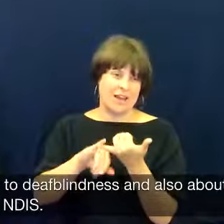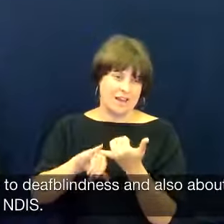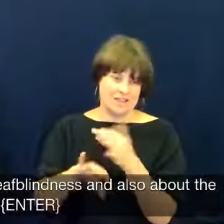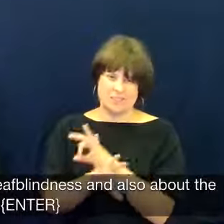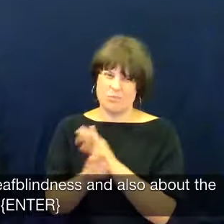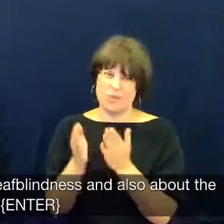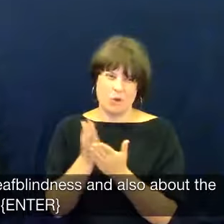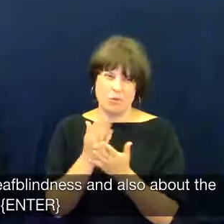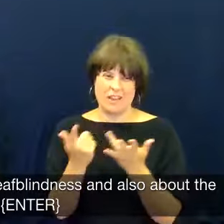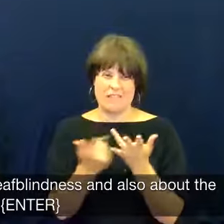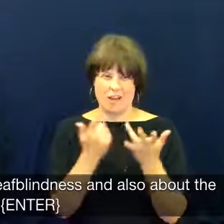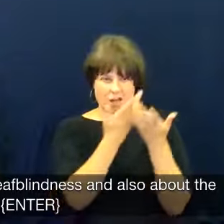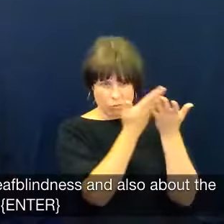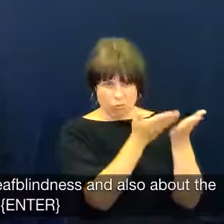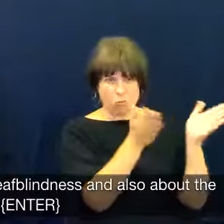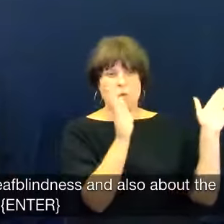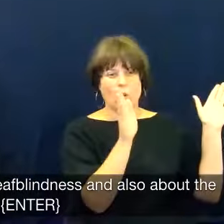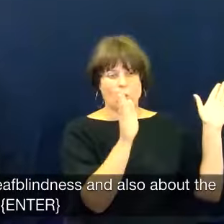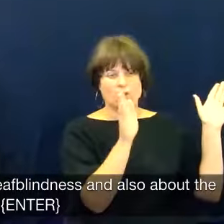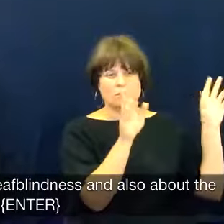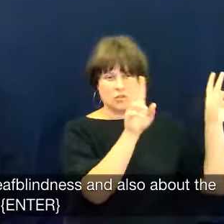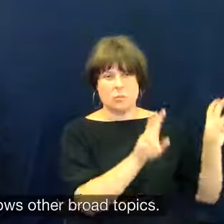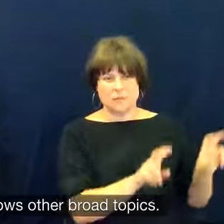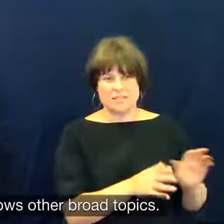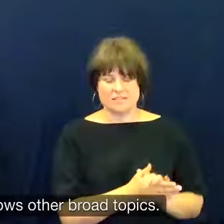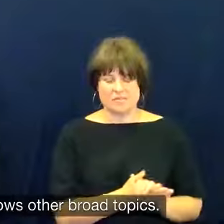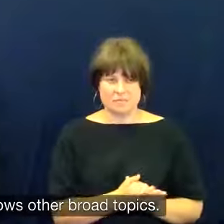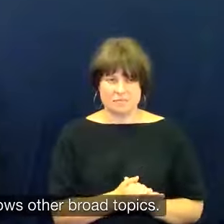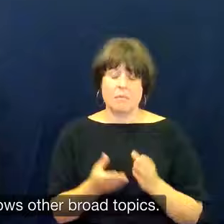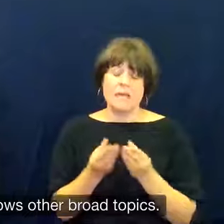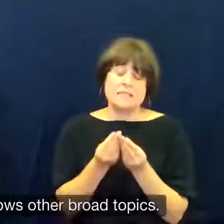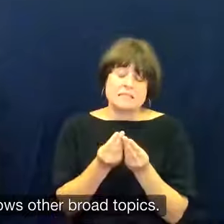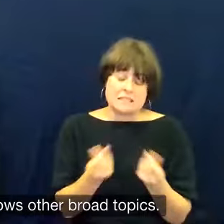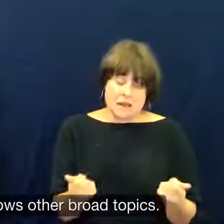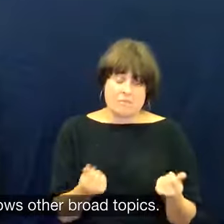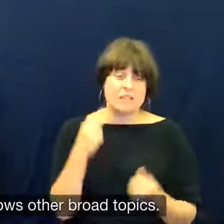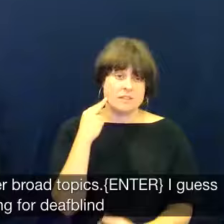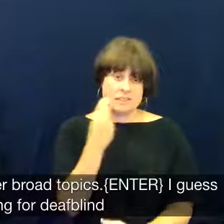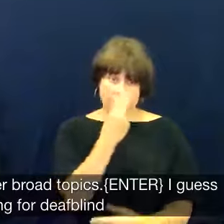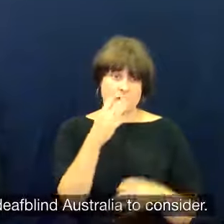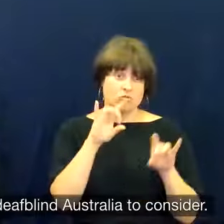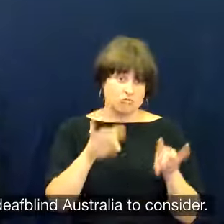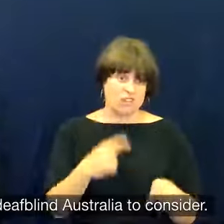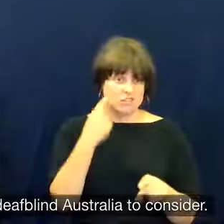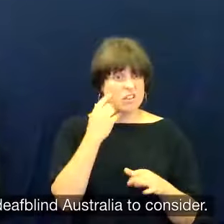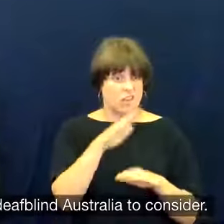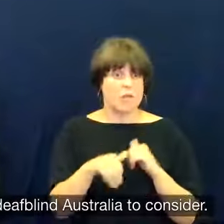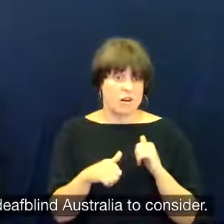Not so much on those other broad topics, but I guess it's something for Deafblind Australia to consider.